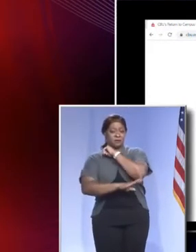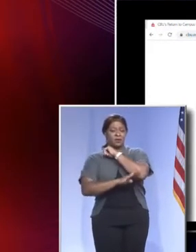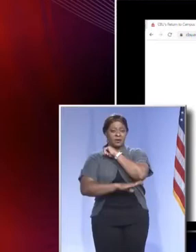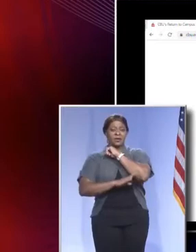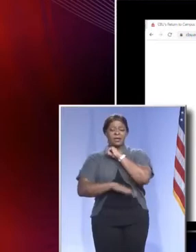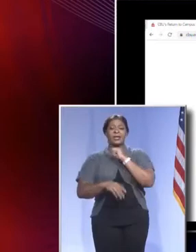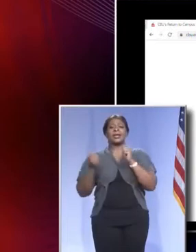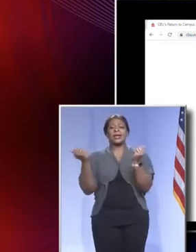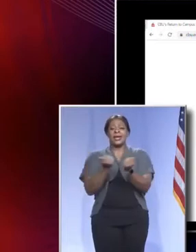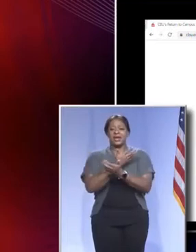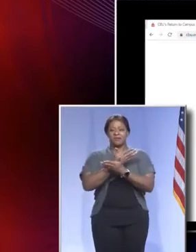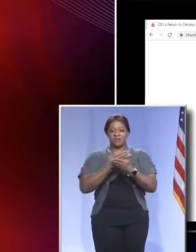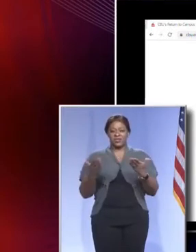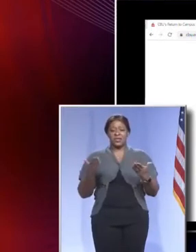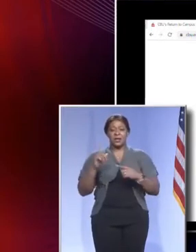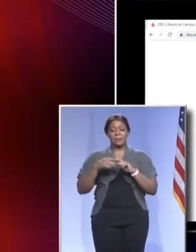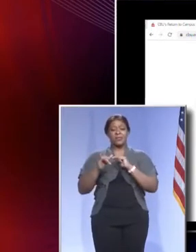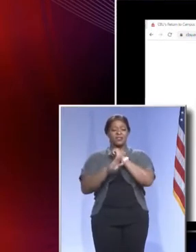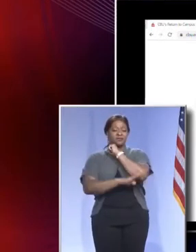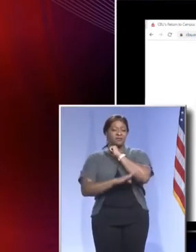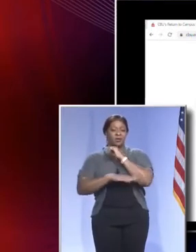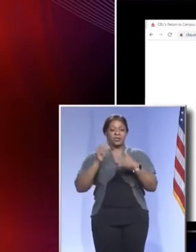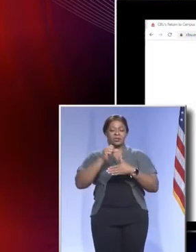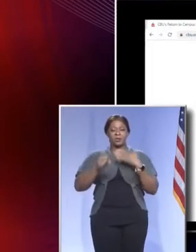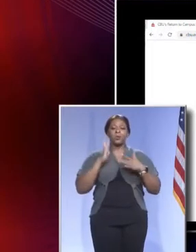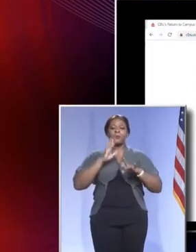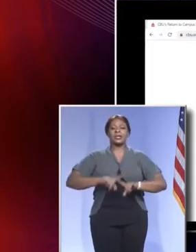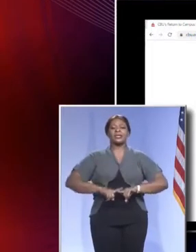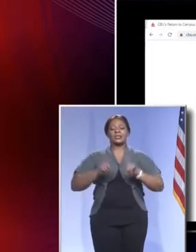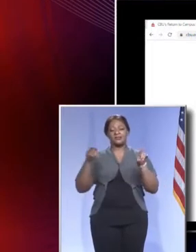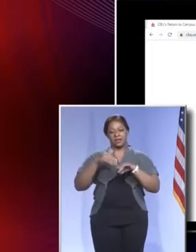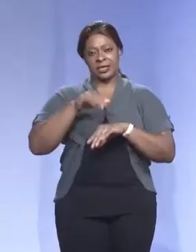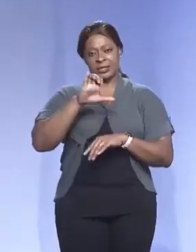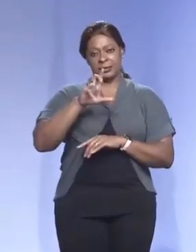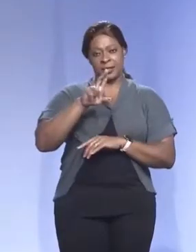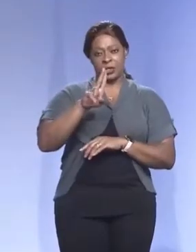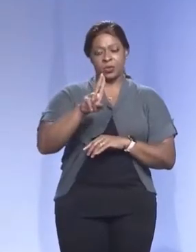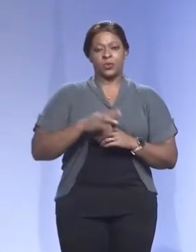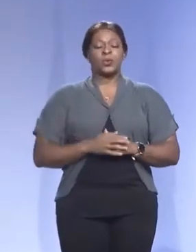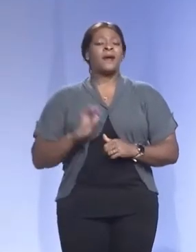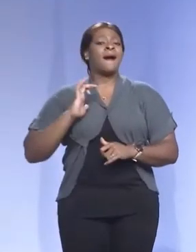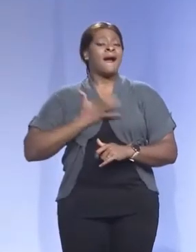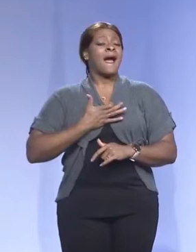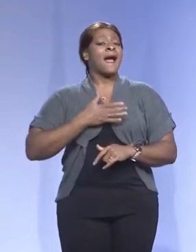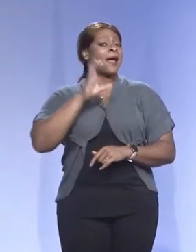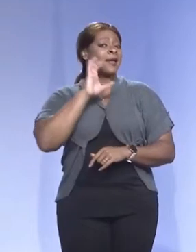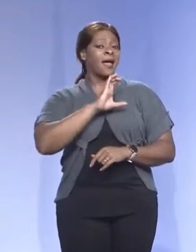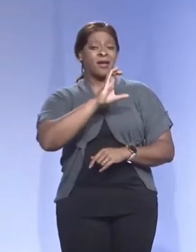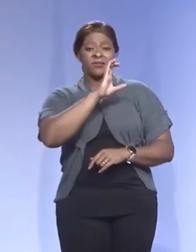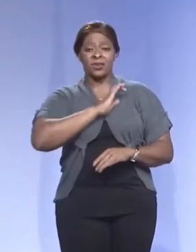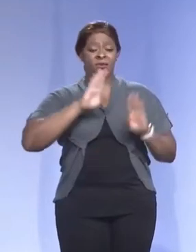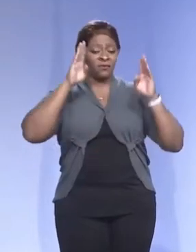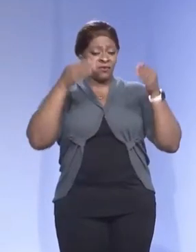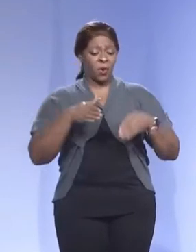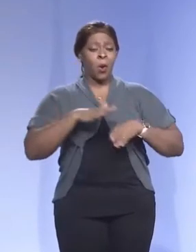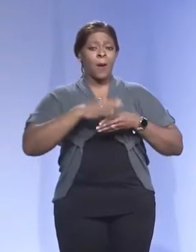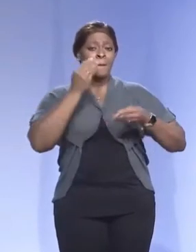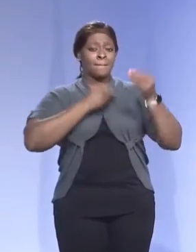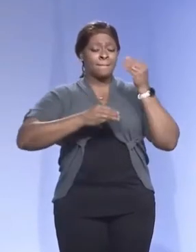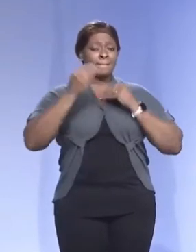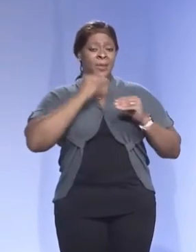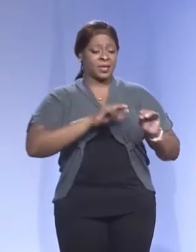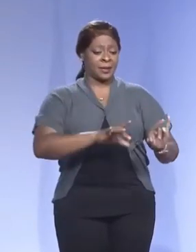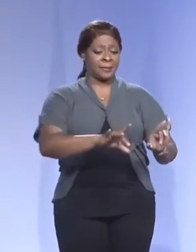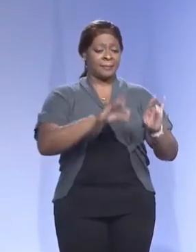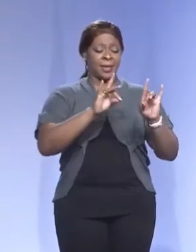nearly everything about the fall semester will be different at CBU. Our cafeteria is focusing on meals that can be picked